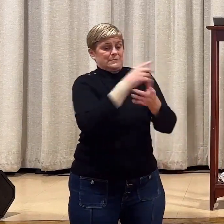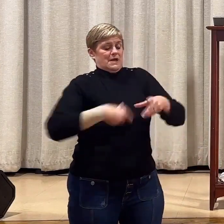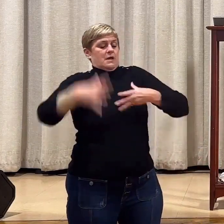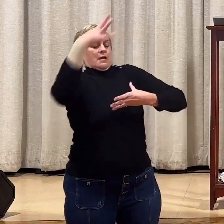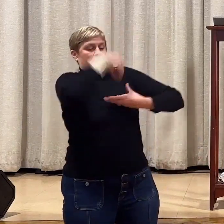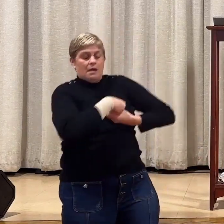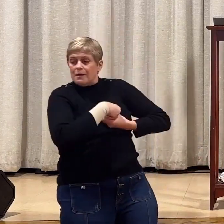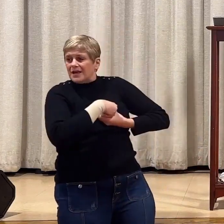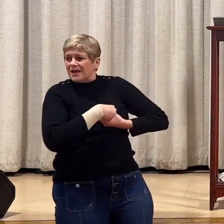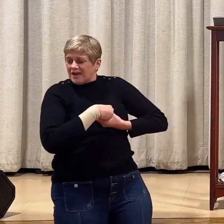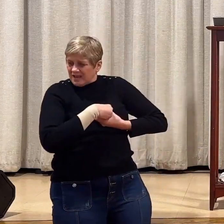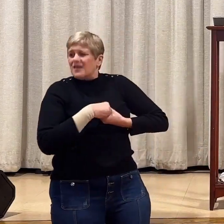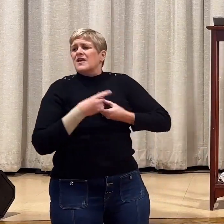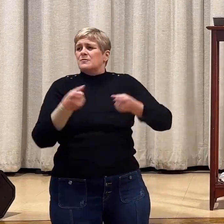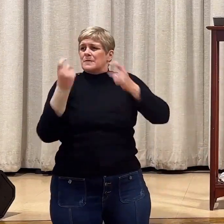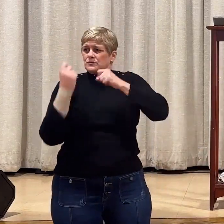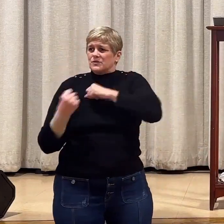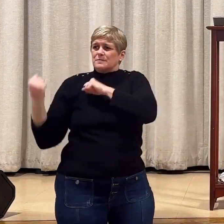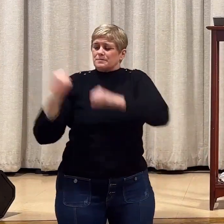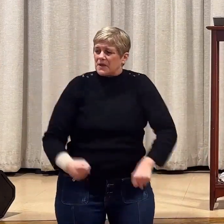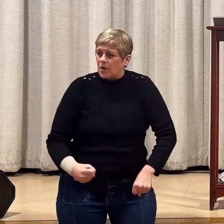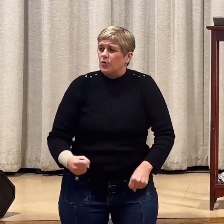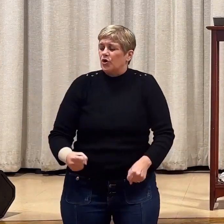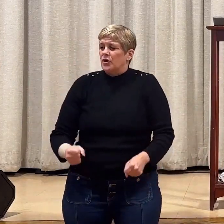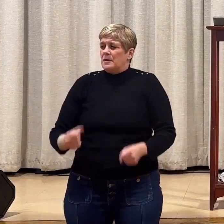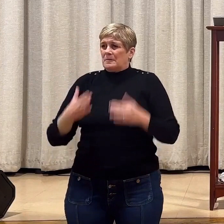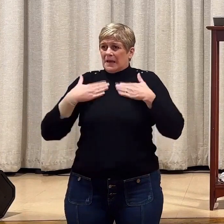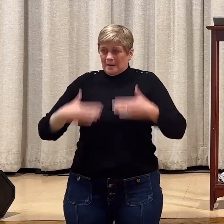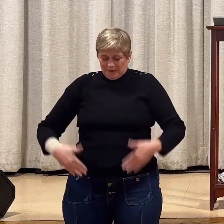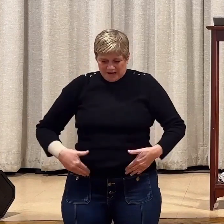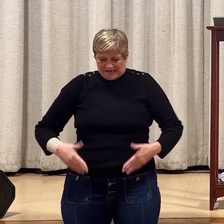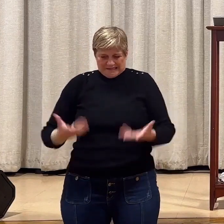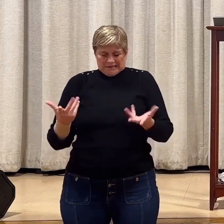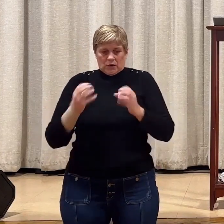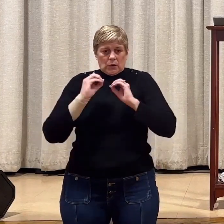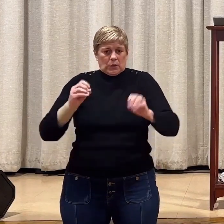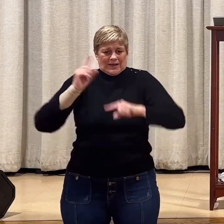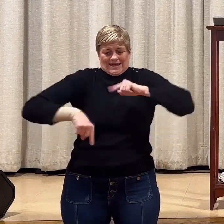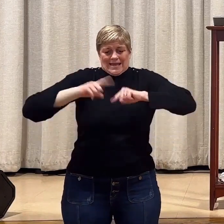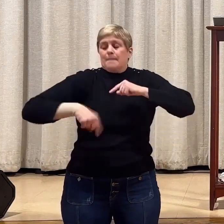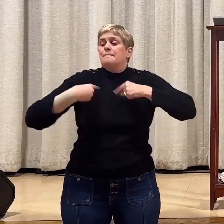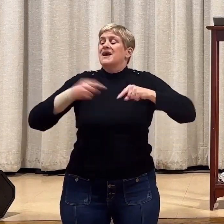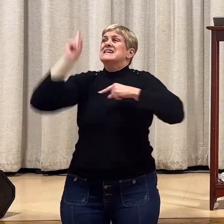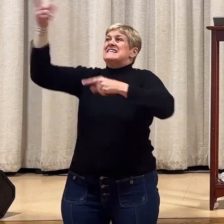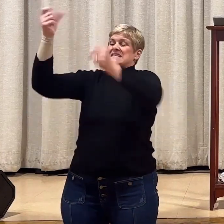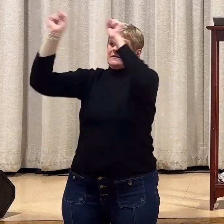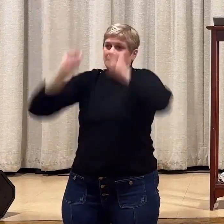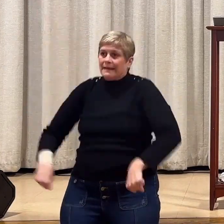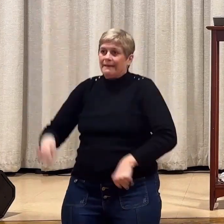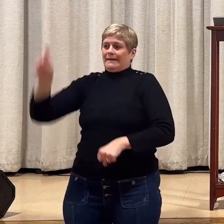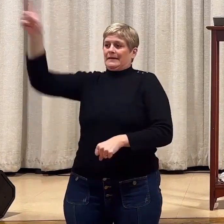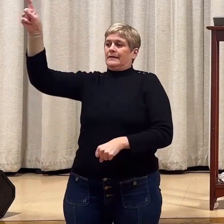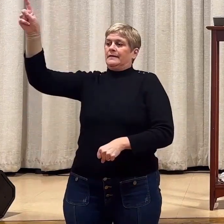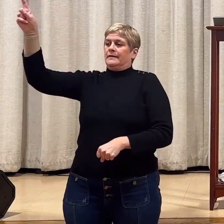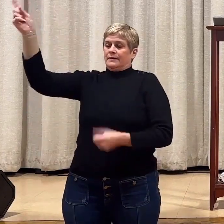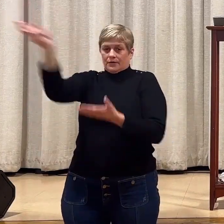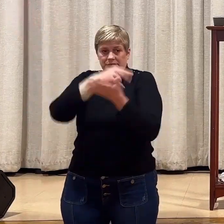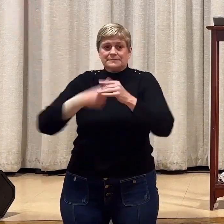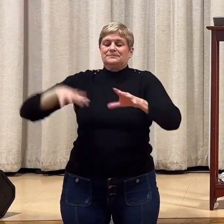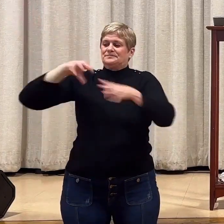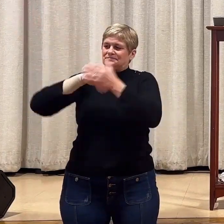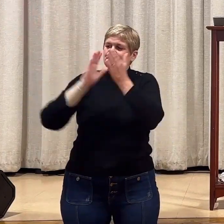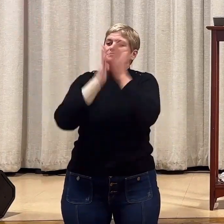raised Christ from the dead will also give life to your mortal bodies by his Spirit that dwells in you. Hallelujah.